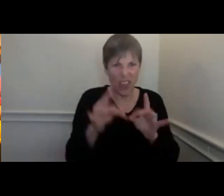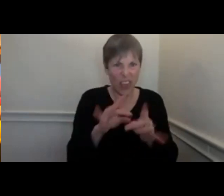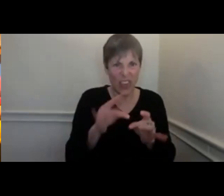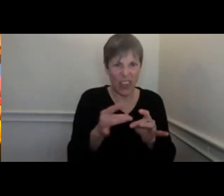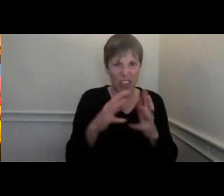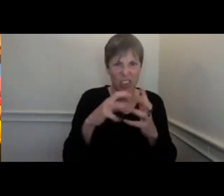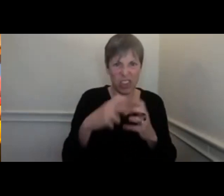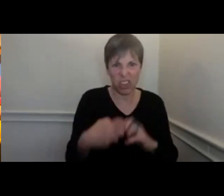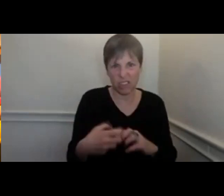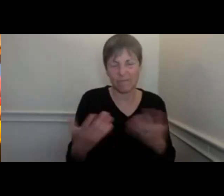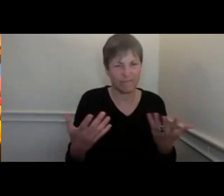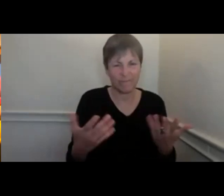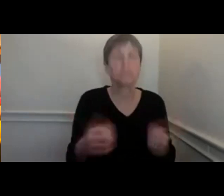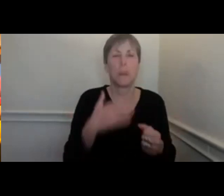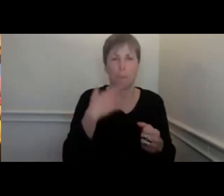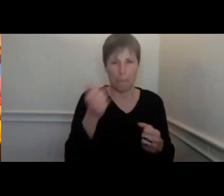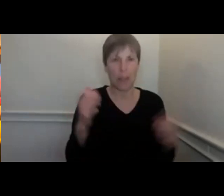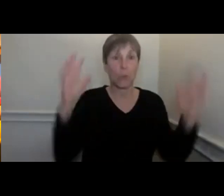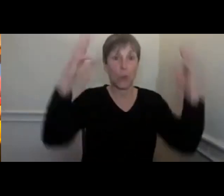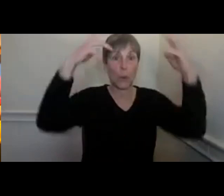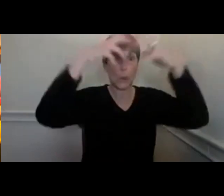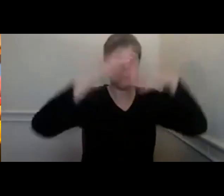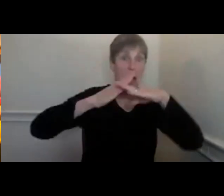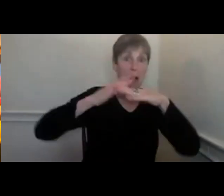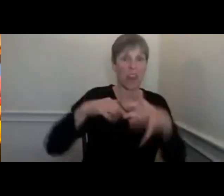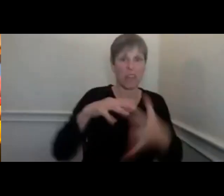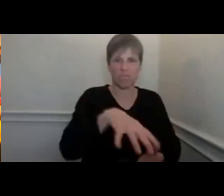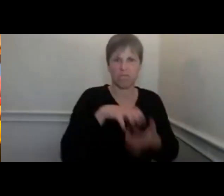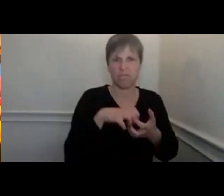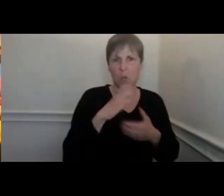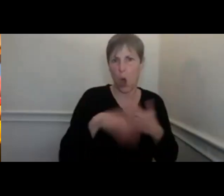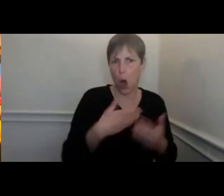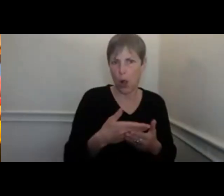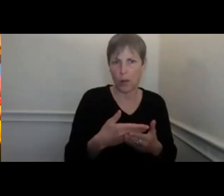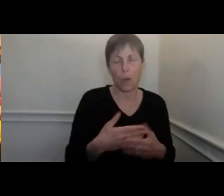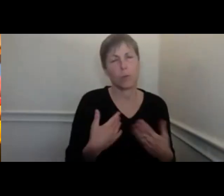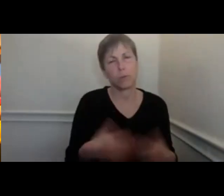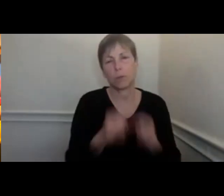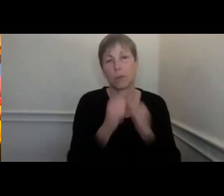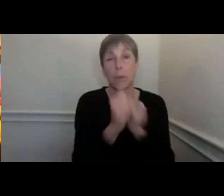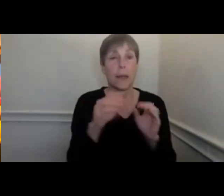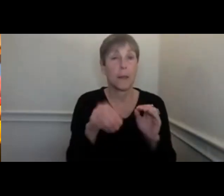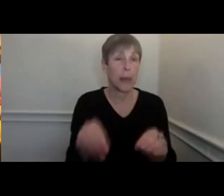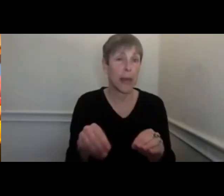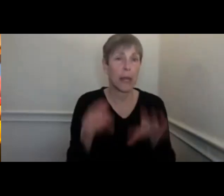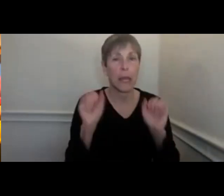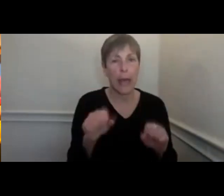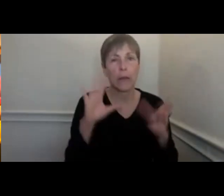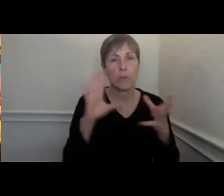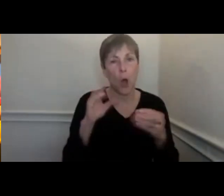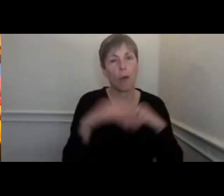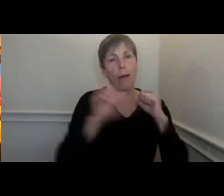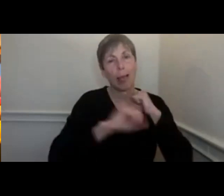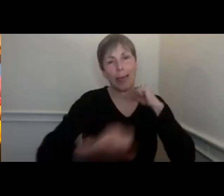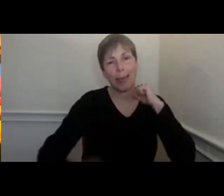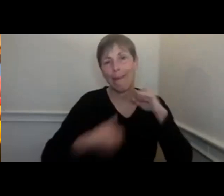to disease. So yes, there's so much more to share in the companion planting department, and